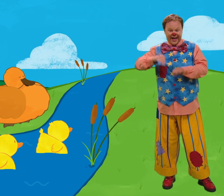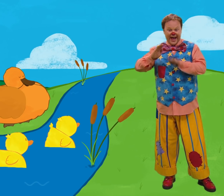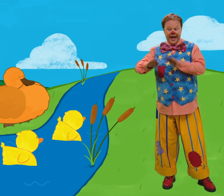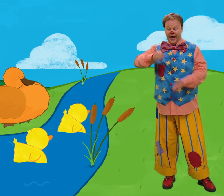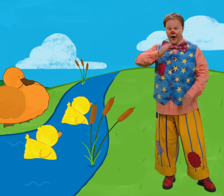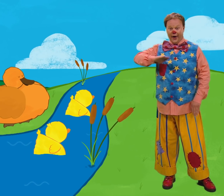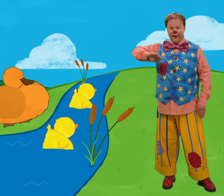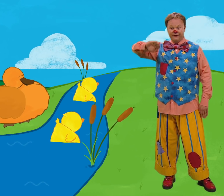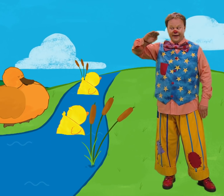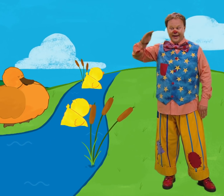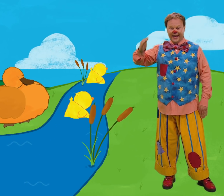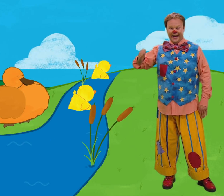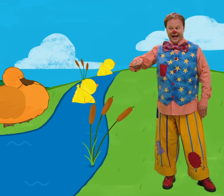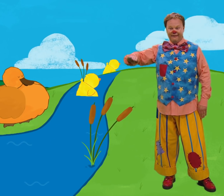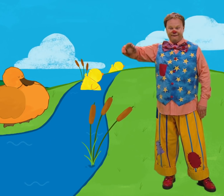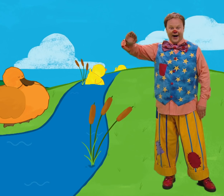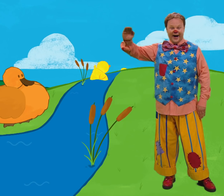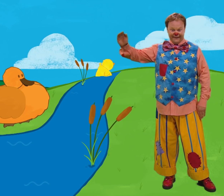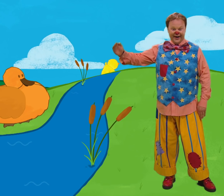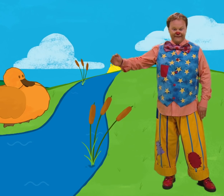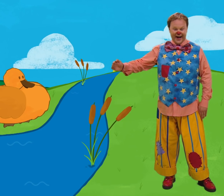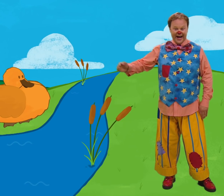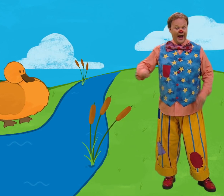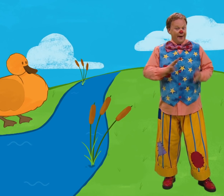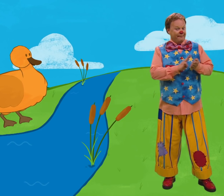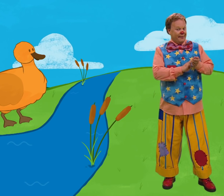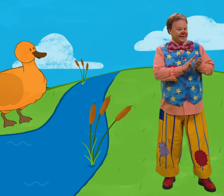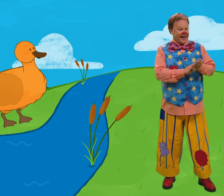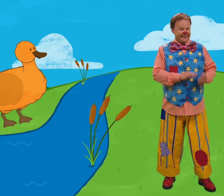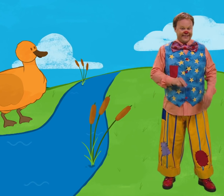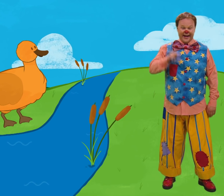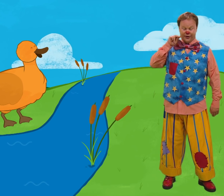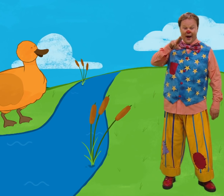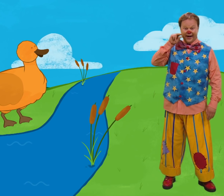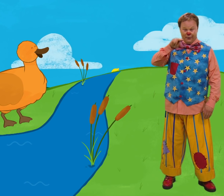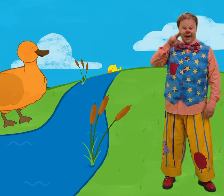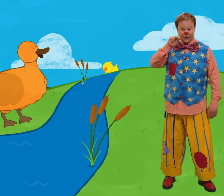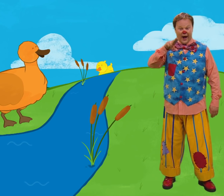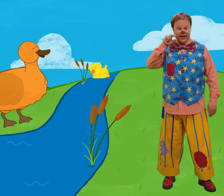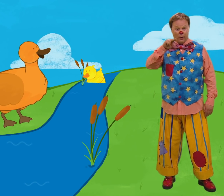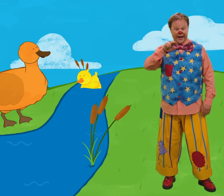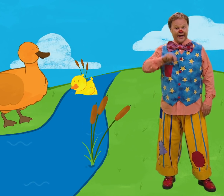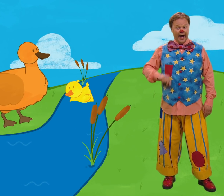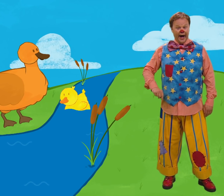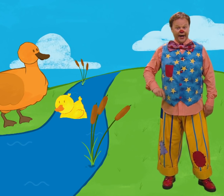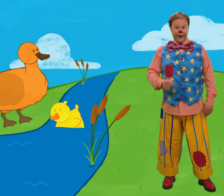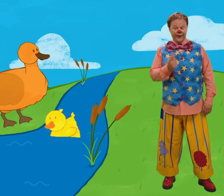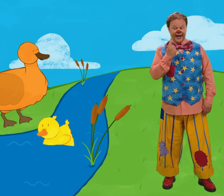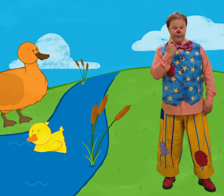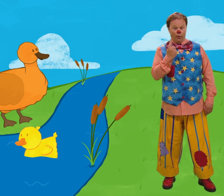day. Over the hill and far away. Mama duck said quack, quack, quack, quack. And only